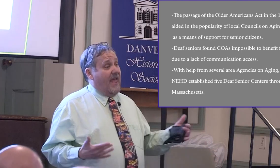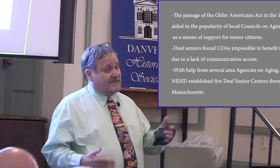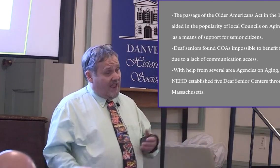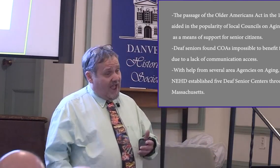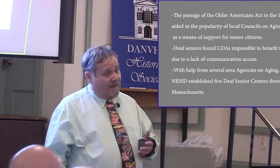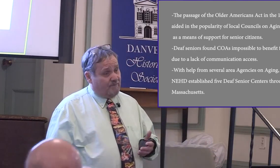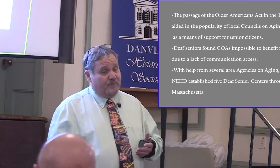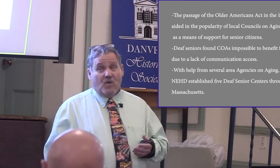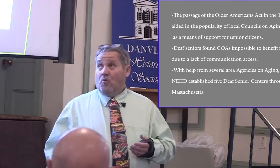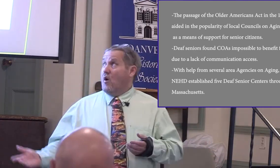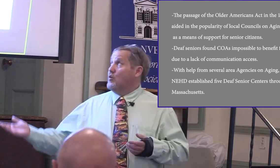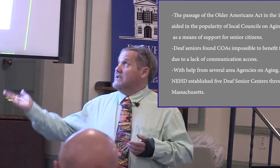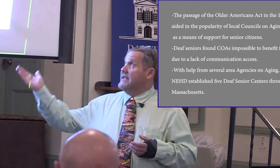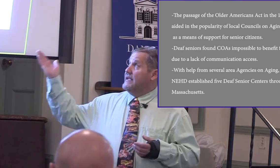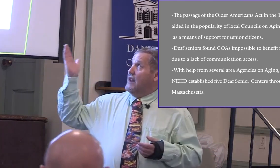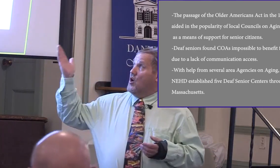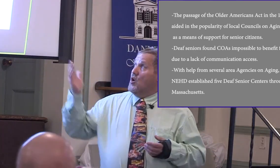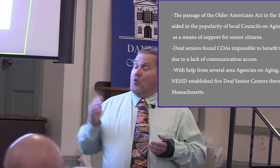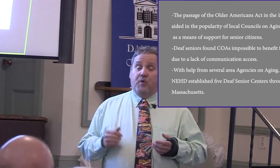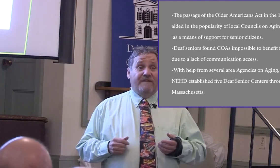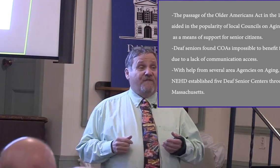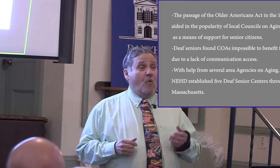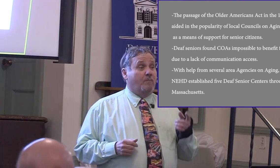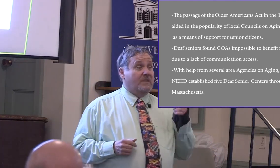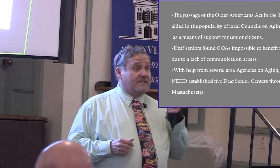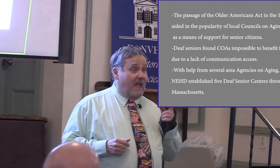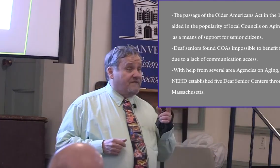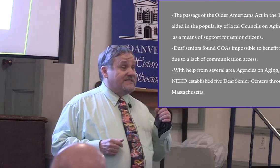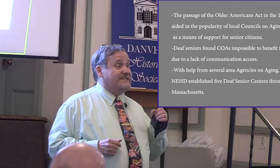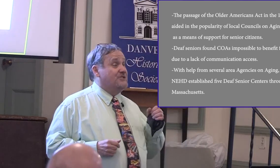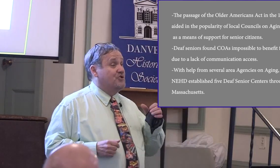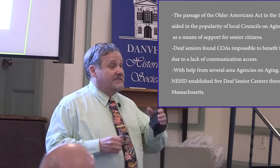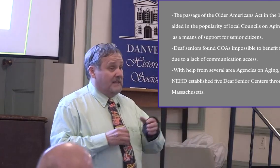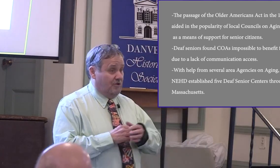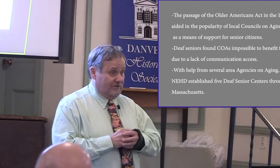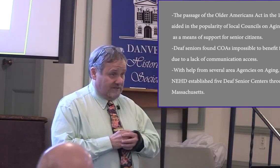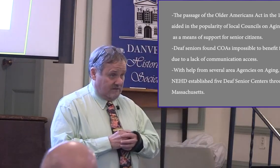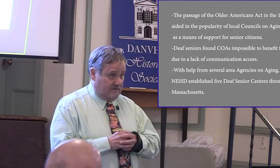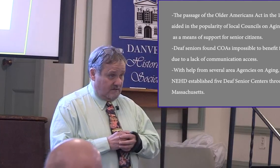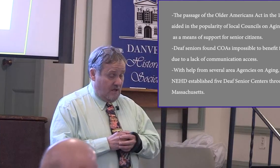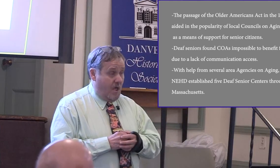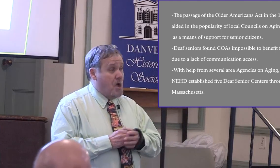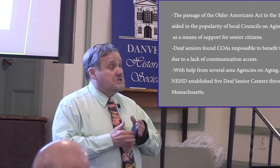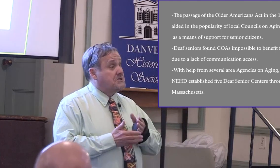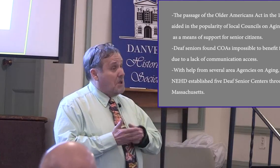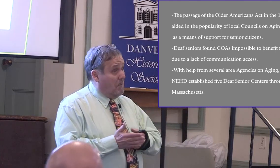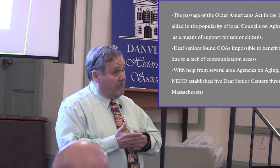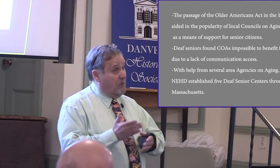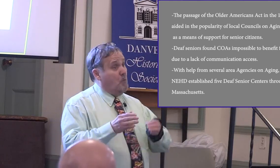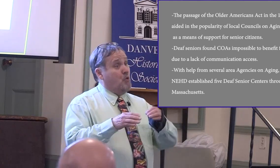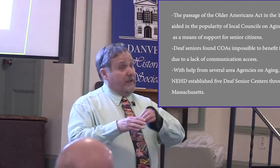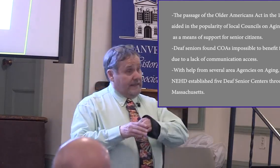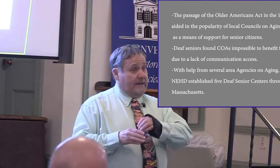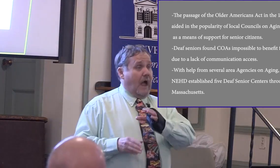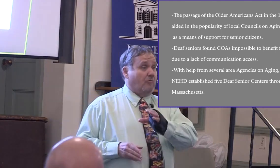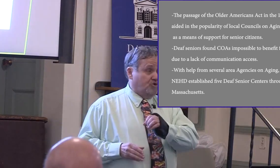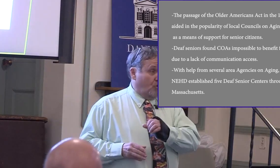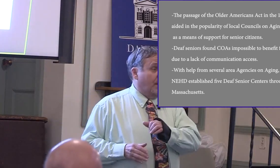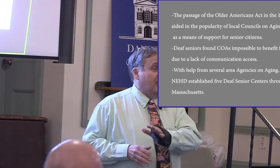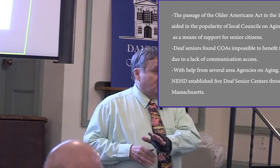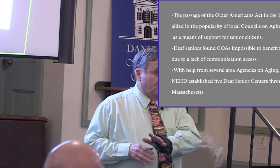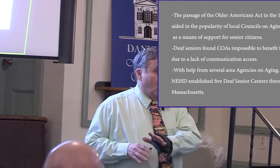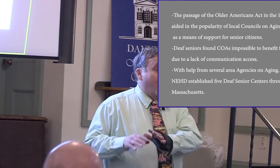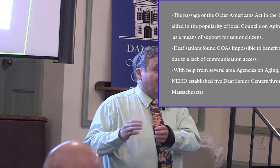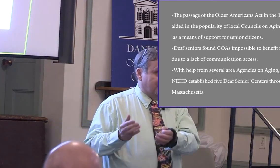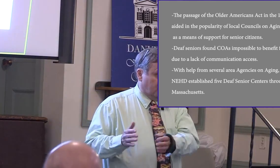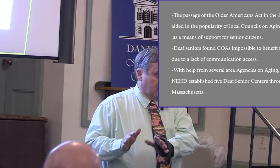So at that time, what we did, we formed deaf senior centers. Some of them were in Council